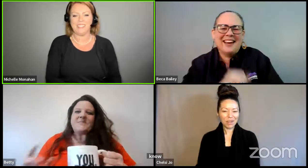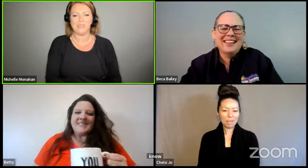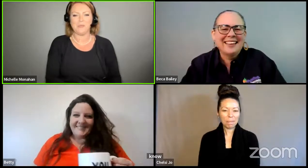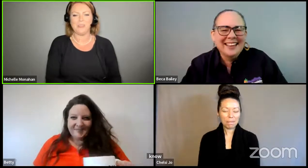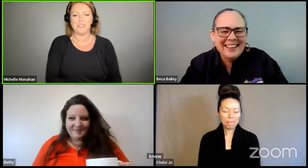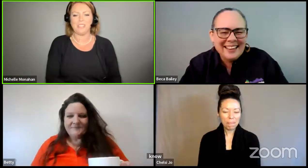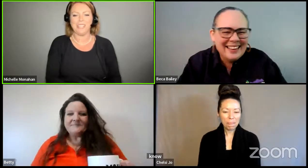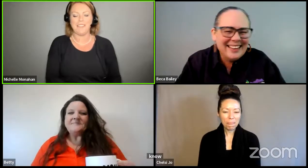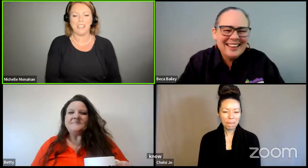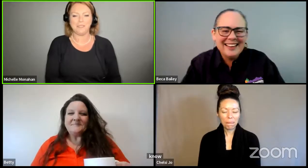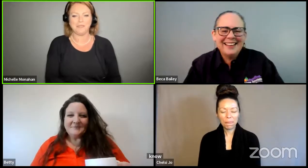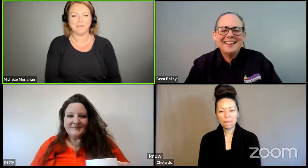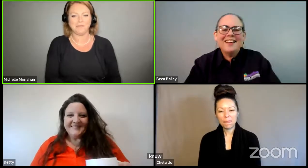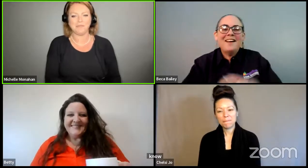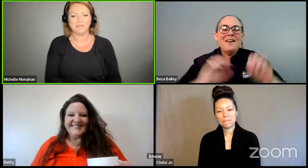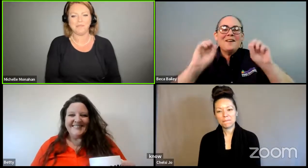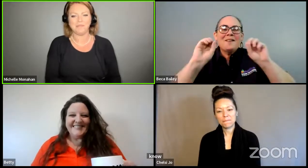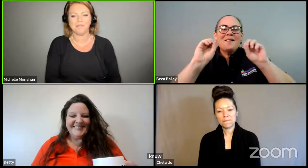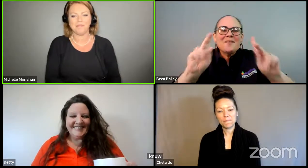Yes, that's wonderful. I love it.